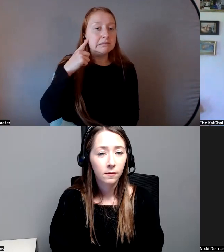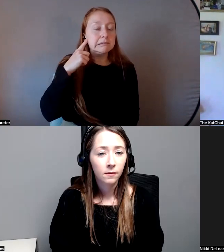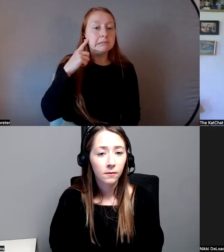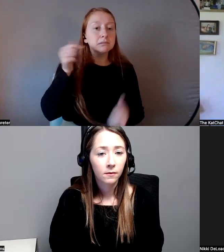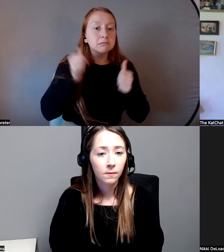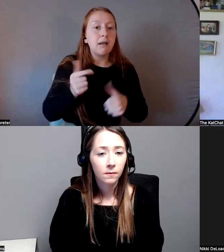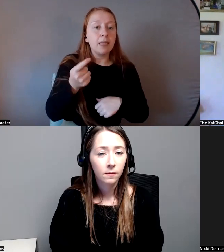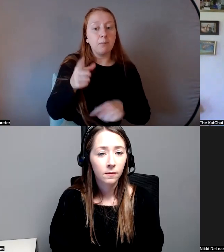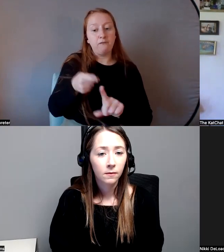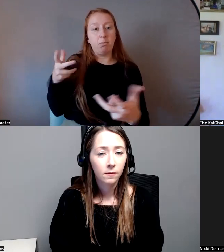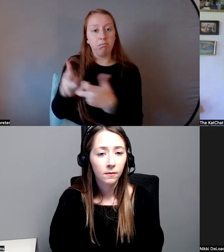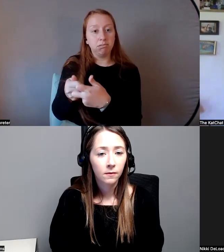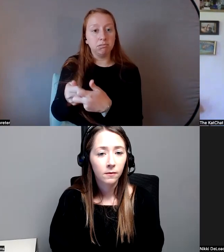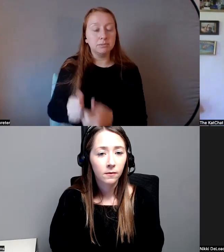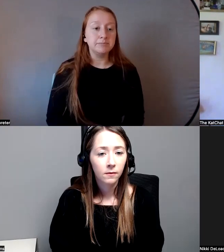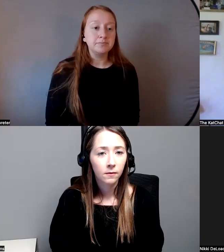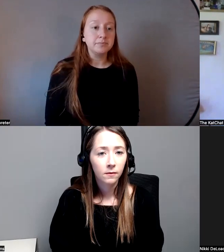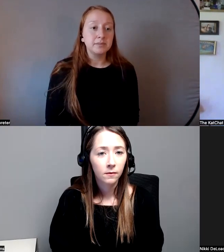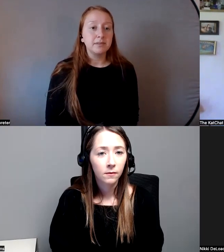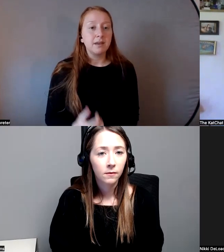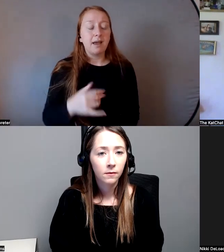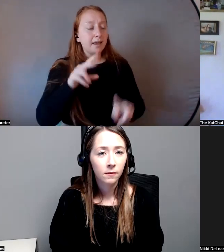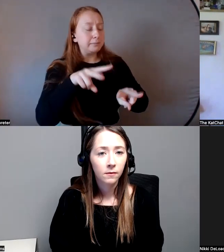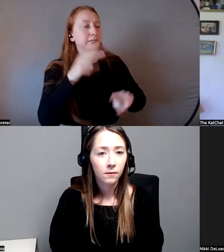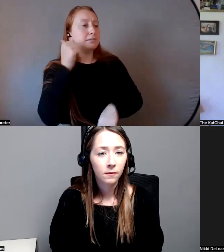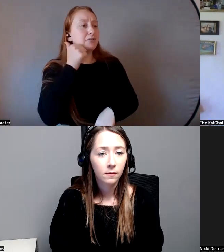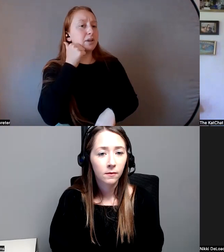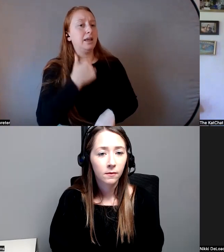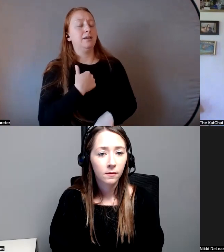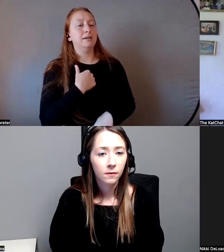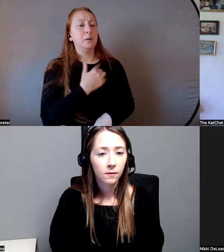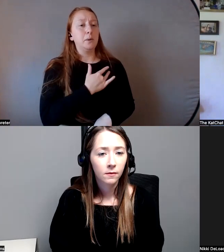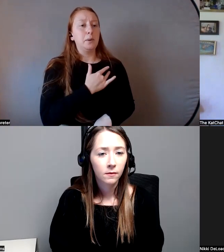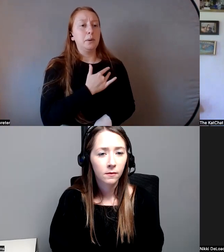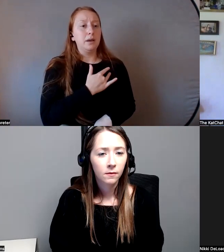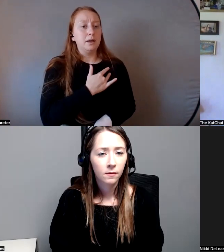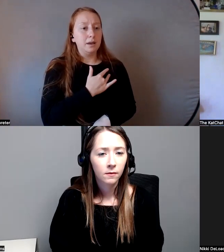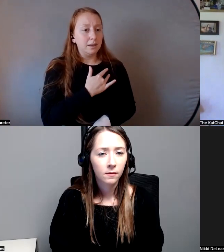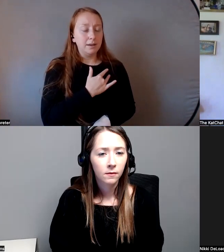impact. I look at him every day and I'm just like,